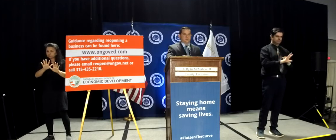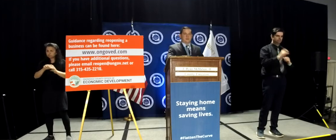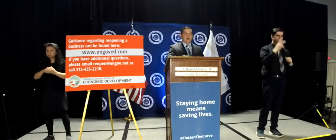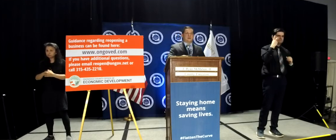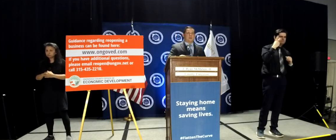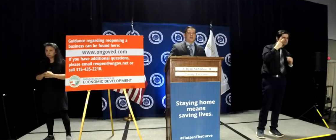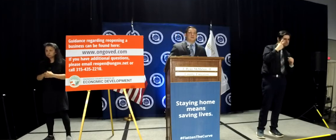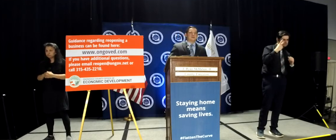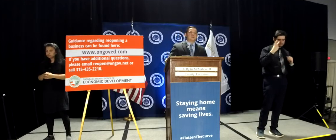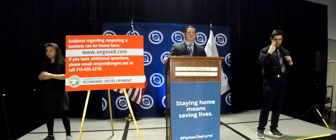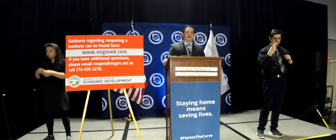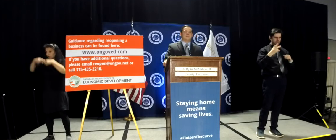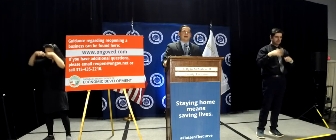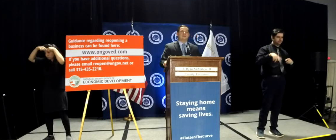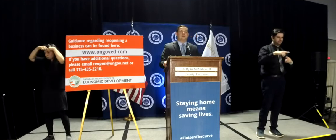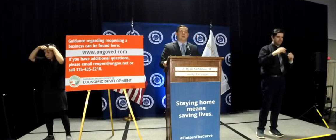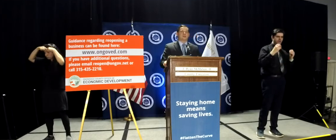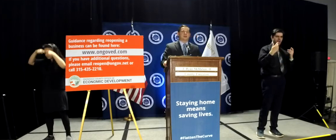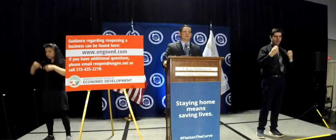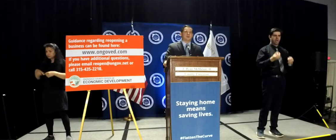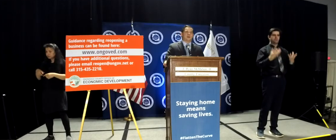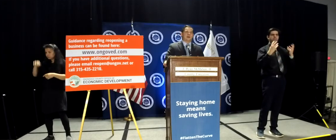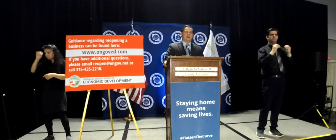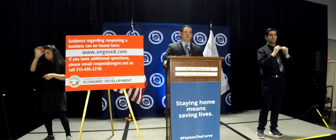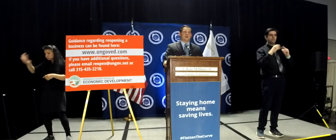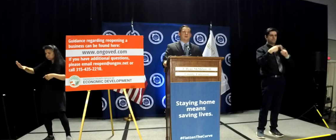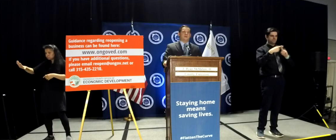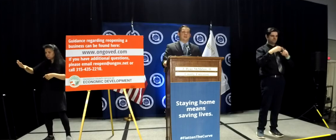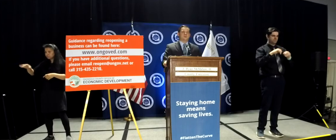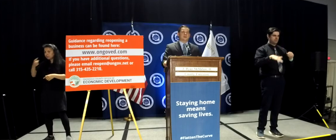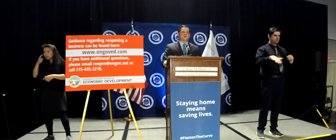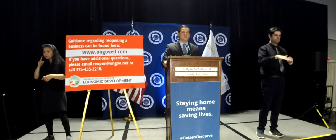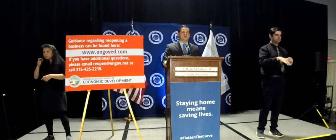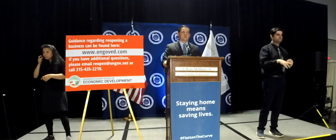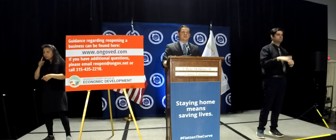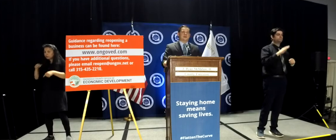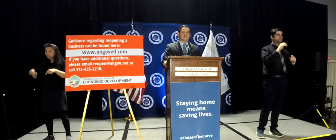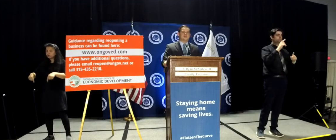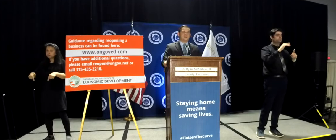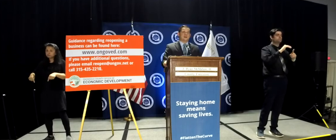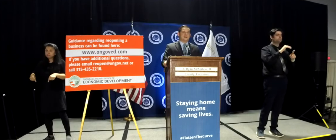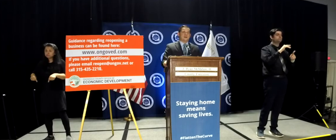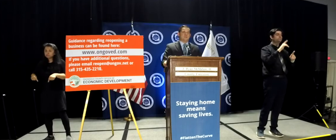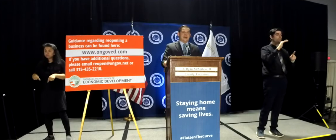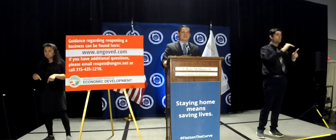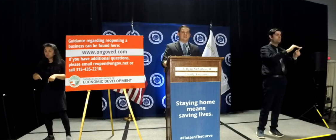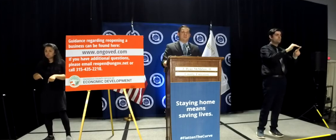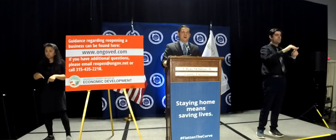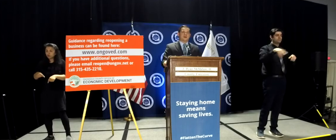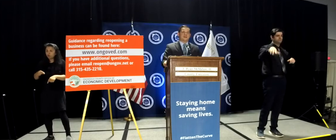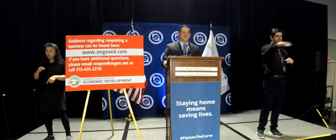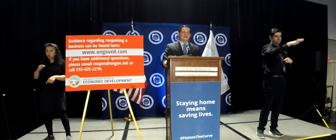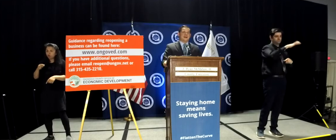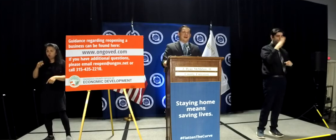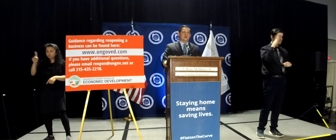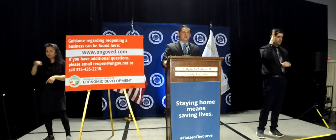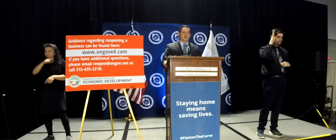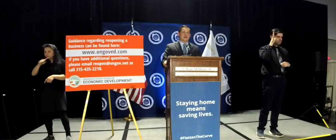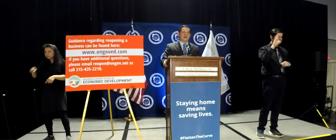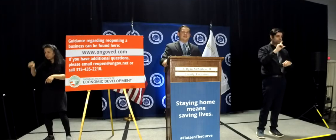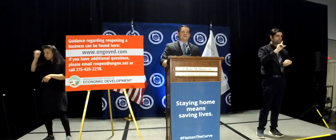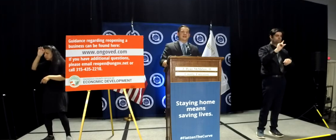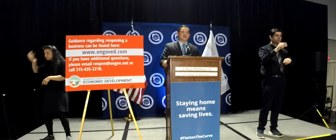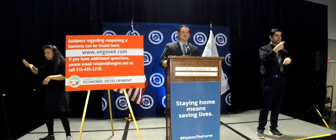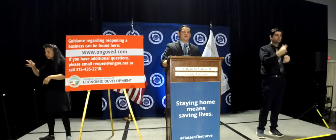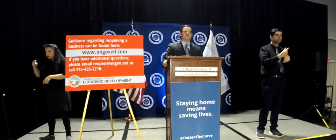Graduation, just a reminder to parents, a lot of bad information out there right now. I don't know if that's because our superintendents are passing the buck on